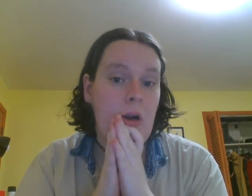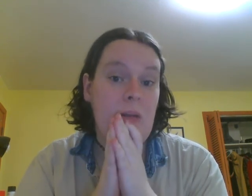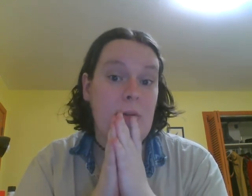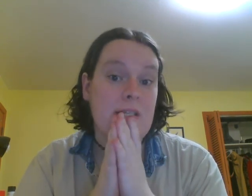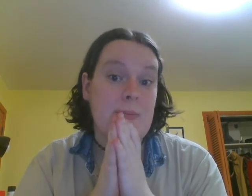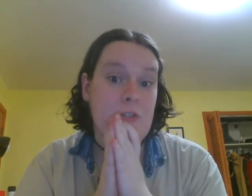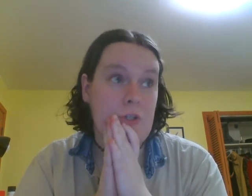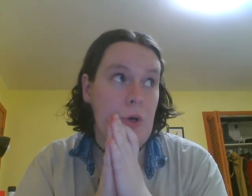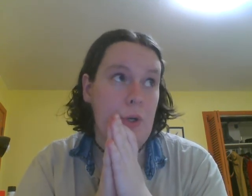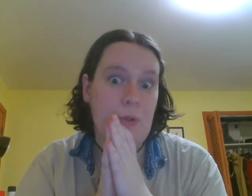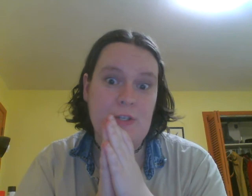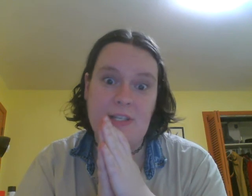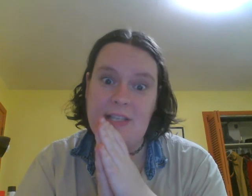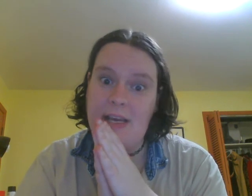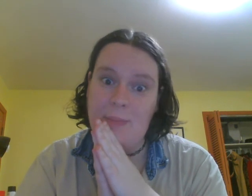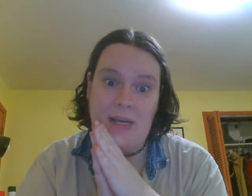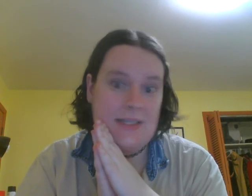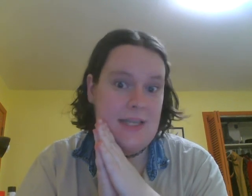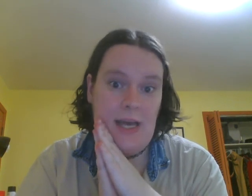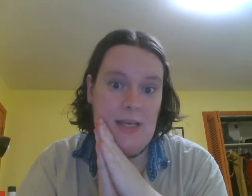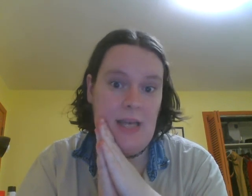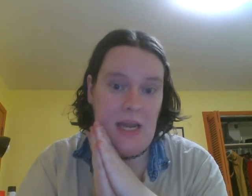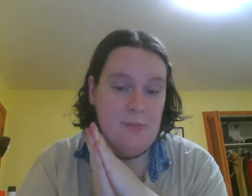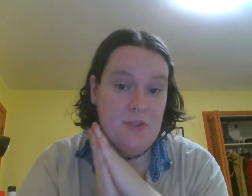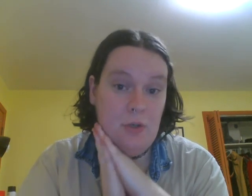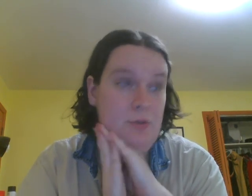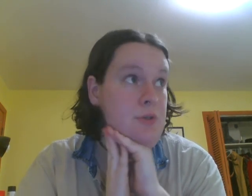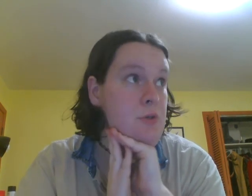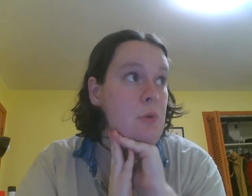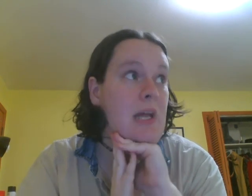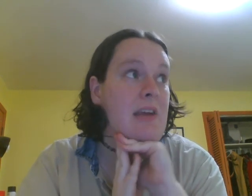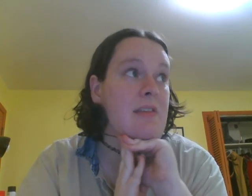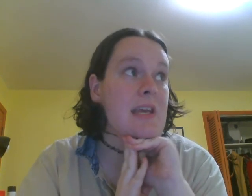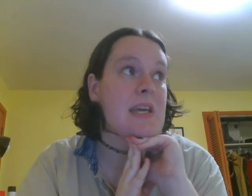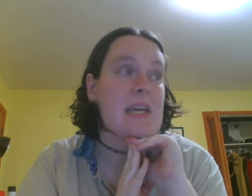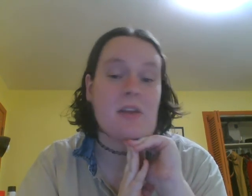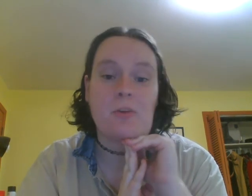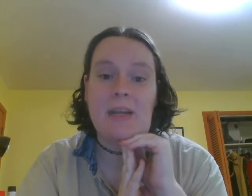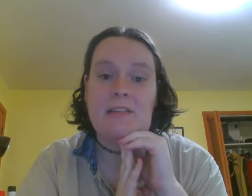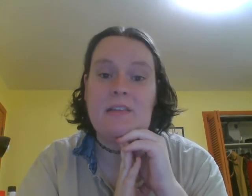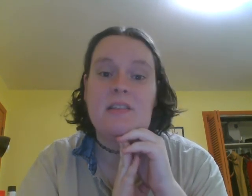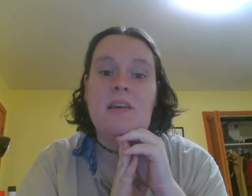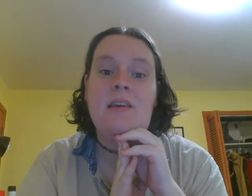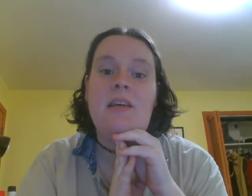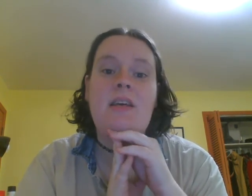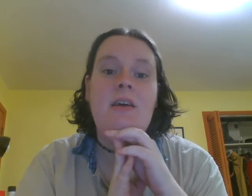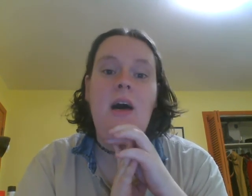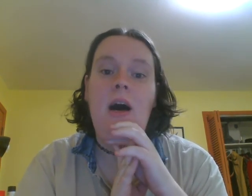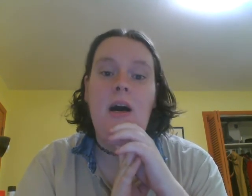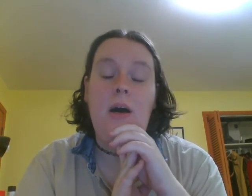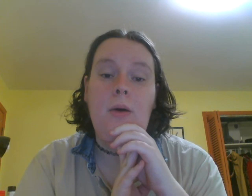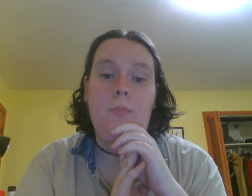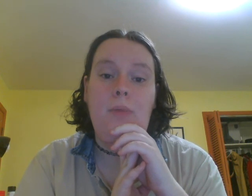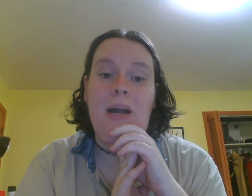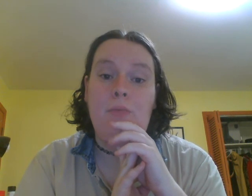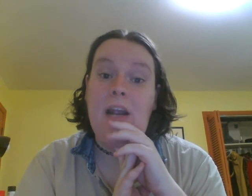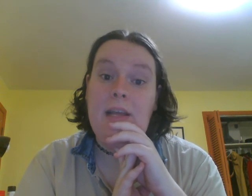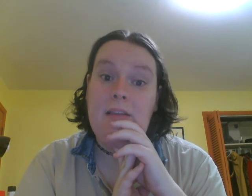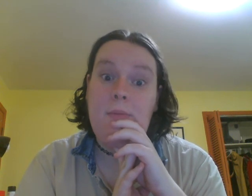because I'm so used to saying base 10, and I'm so used to like thinking in other bases by writing them